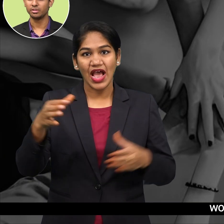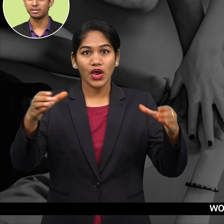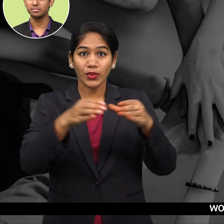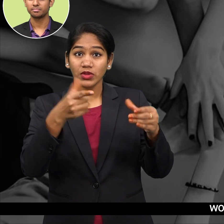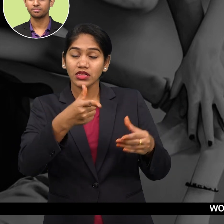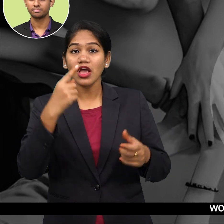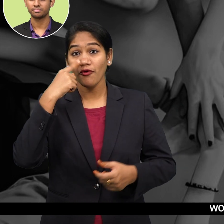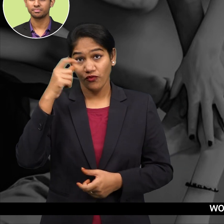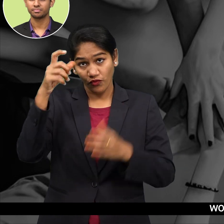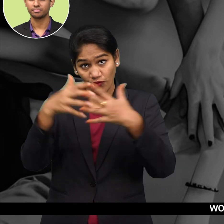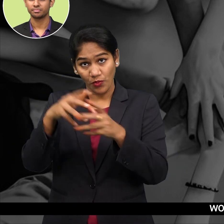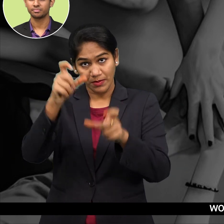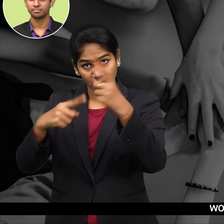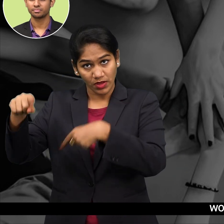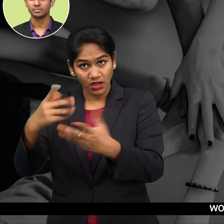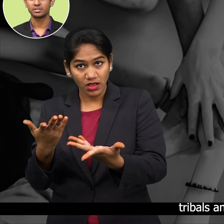women,